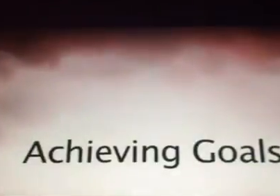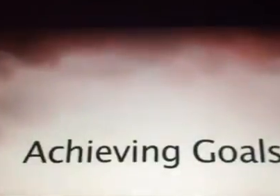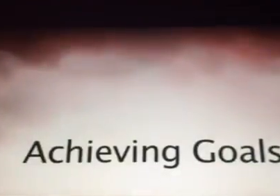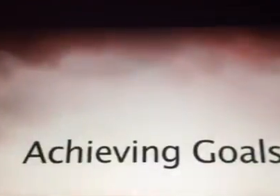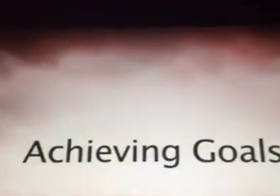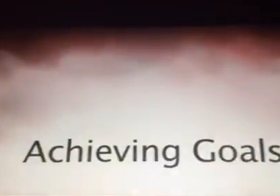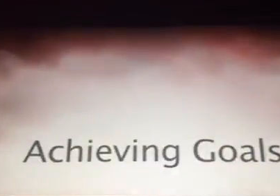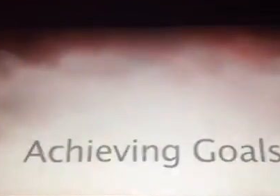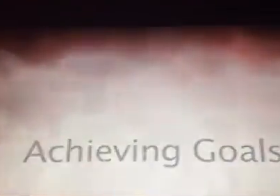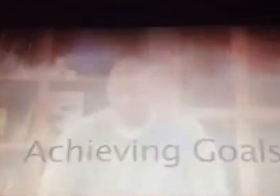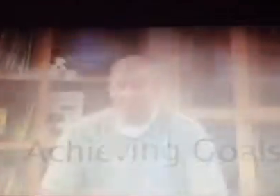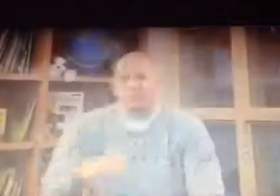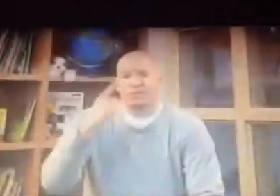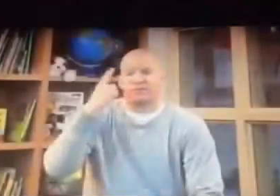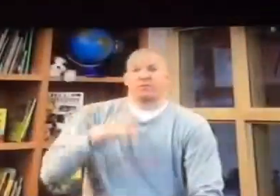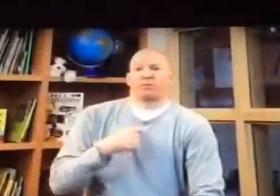So I love working here.